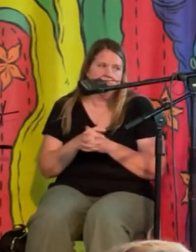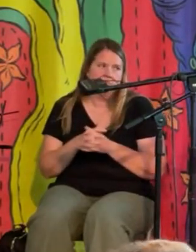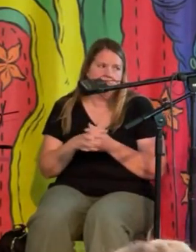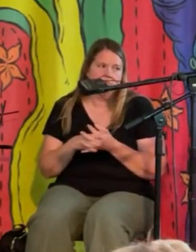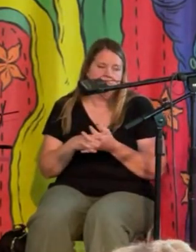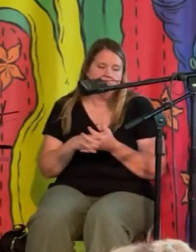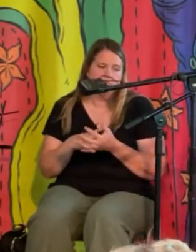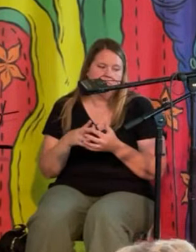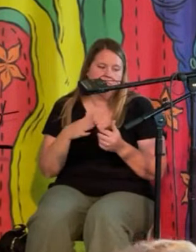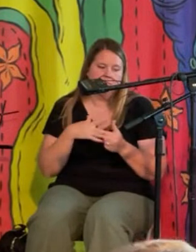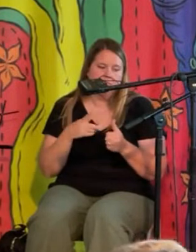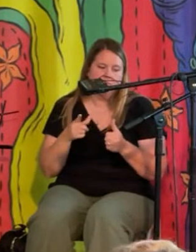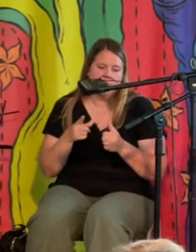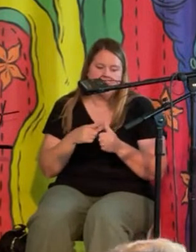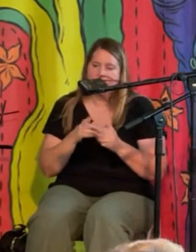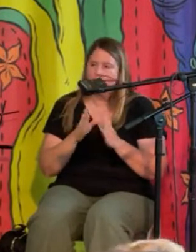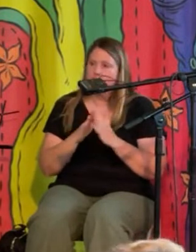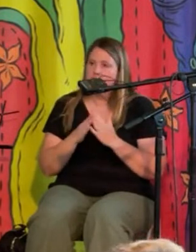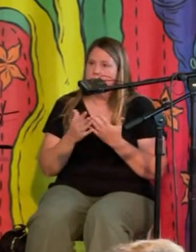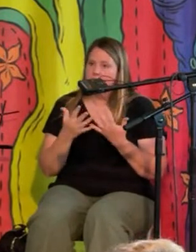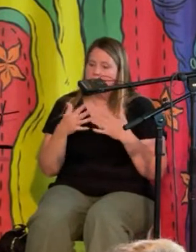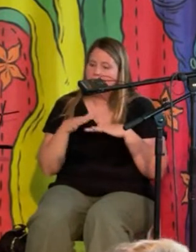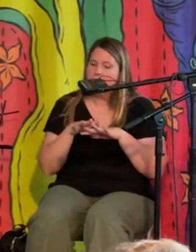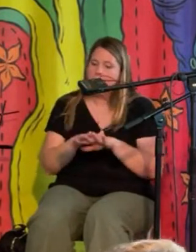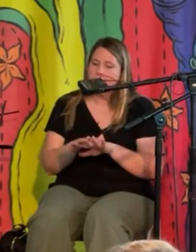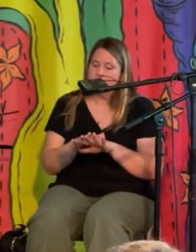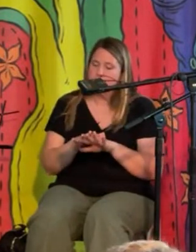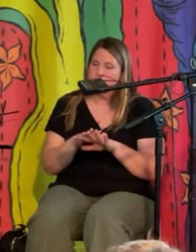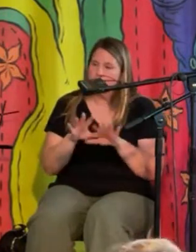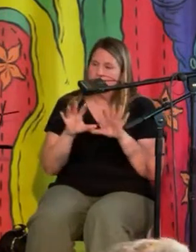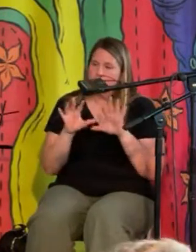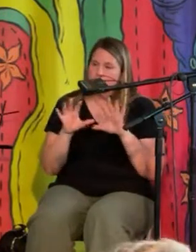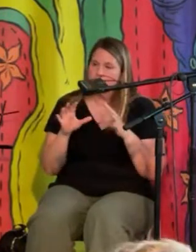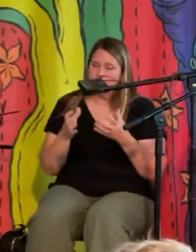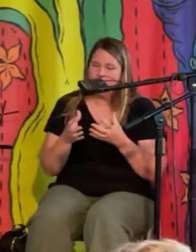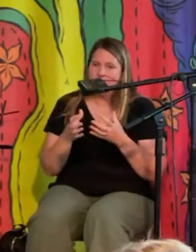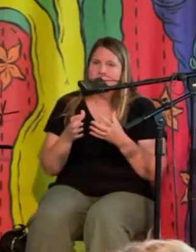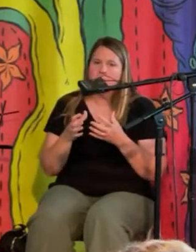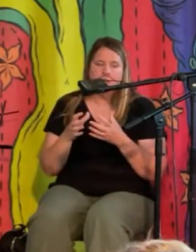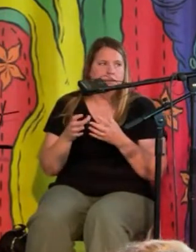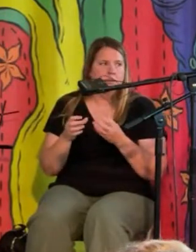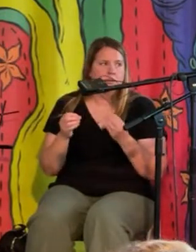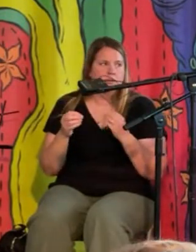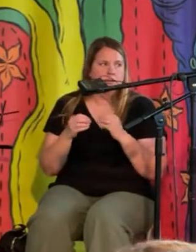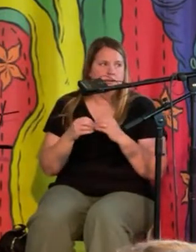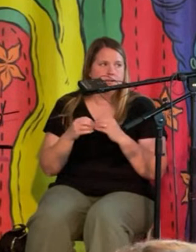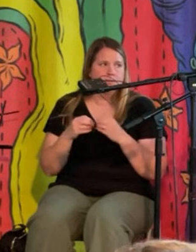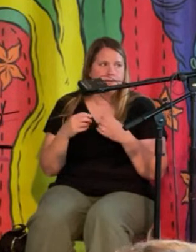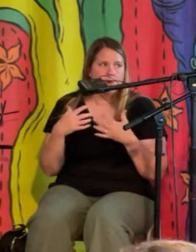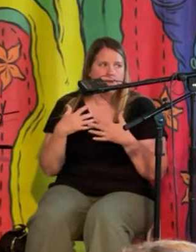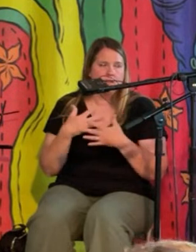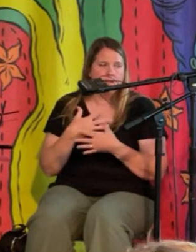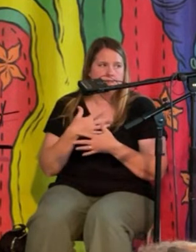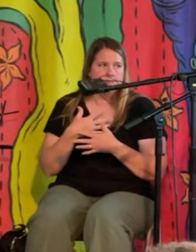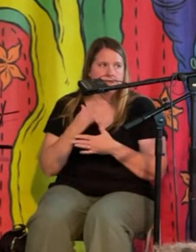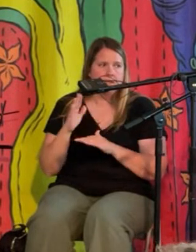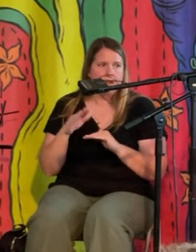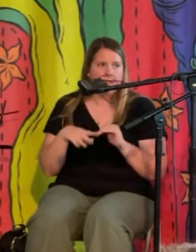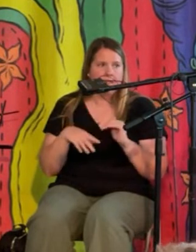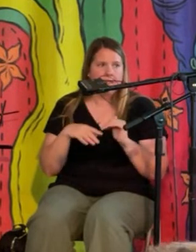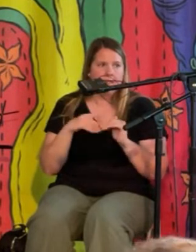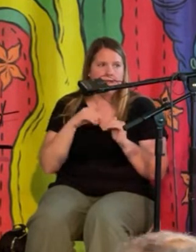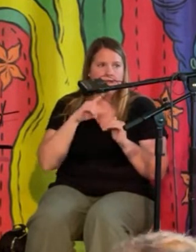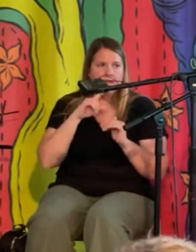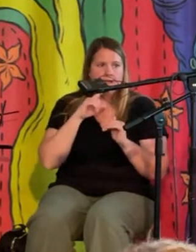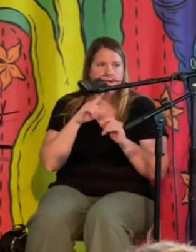My first book is hybrid genre, and I look to a lot of hybrid genre texts, which sounds more intimidating than I think it actually is,